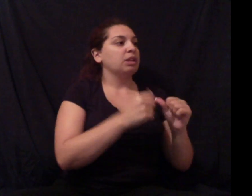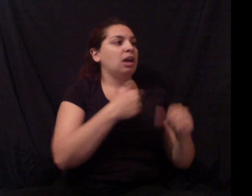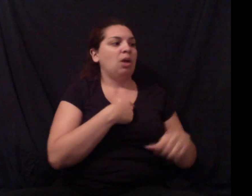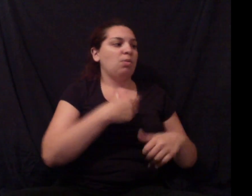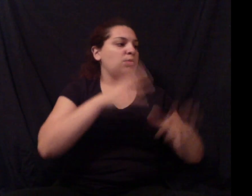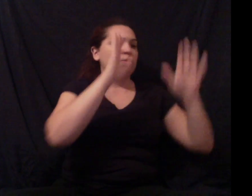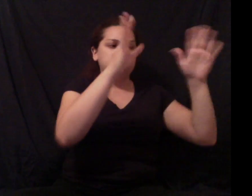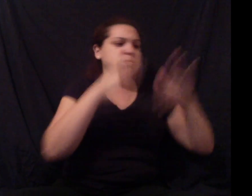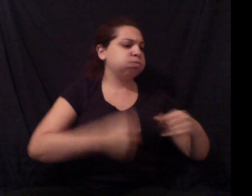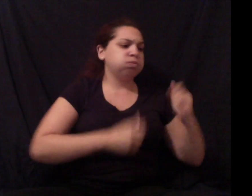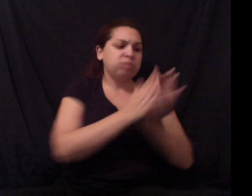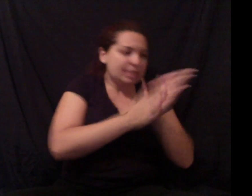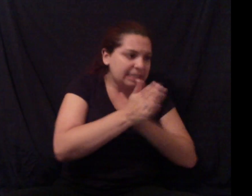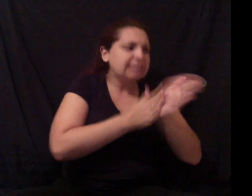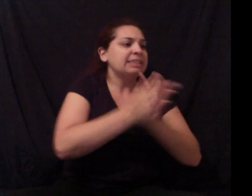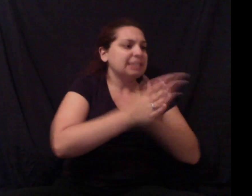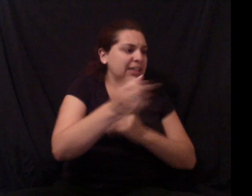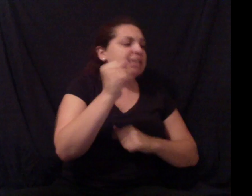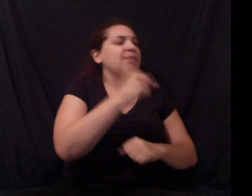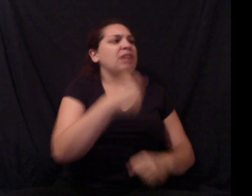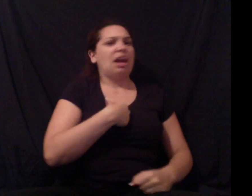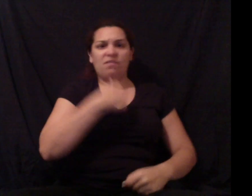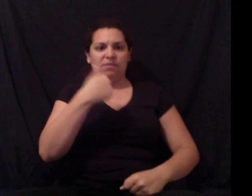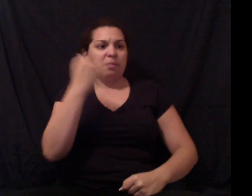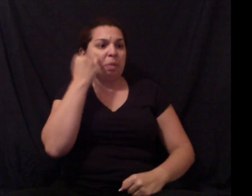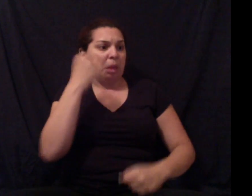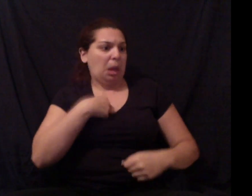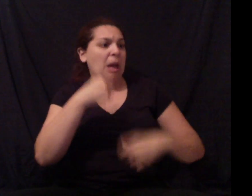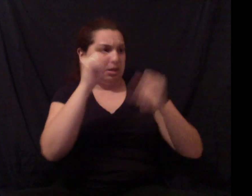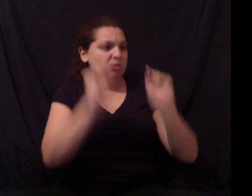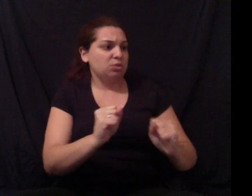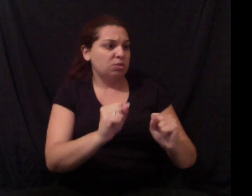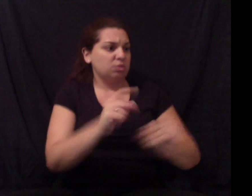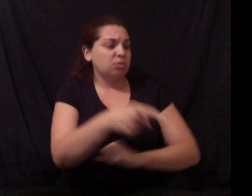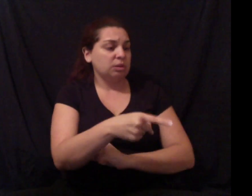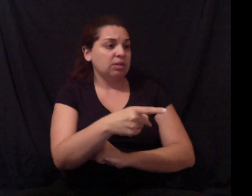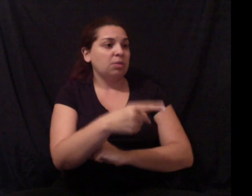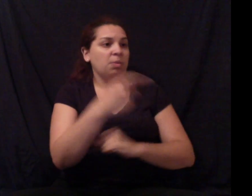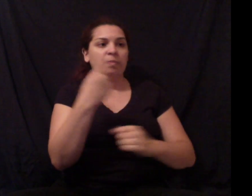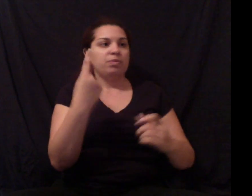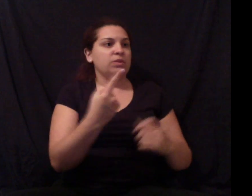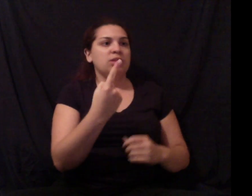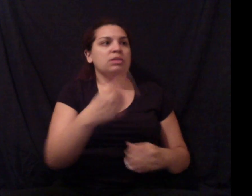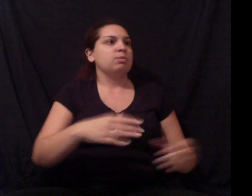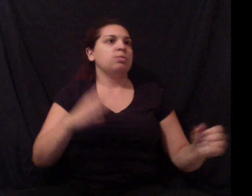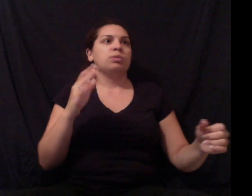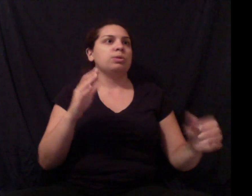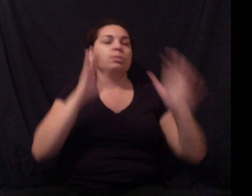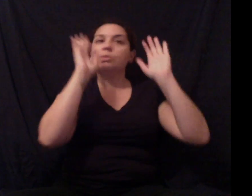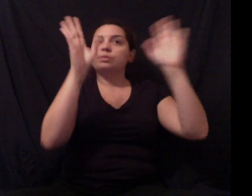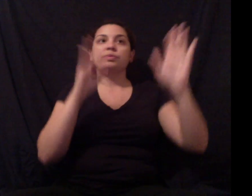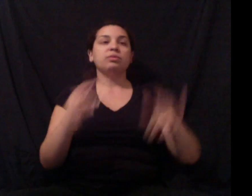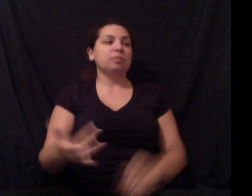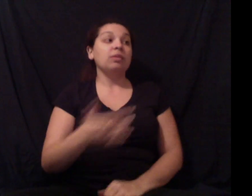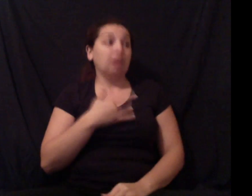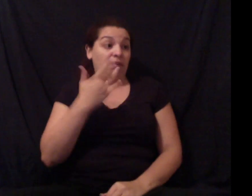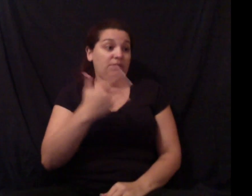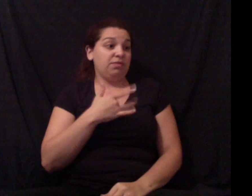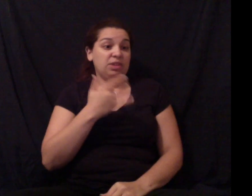music or see people do really awesome things. It's man, you know what? If I can do one thing in life that's just awesome, and I can, feel what I